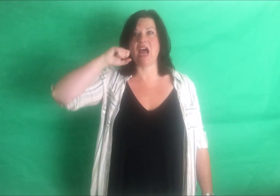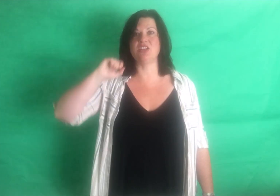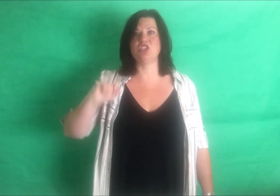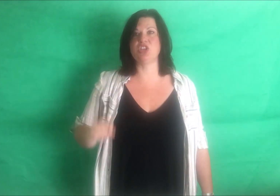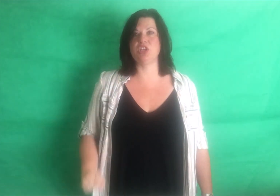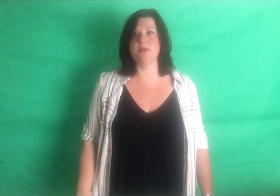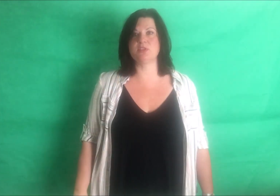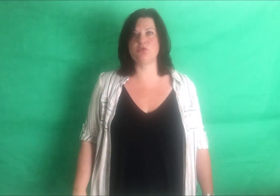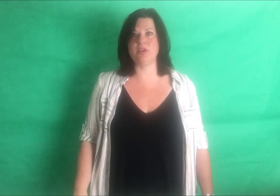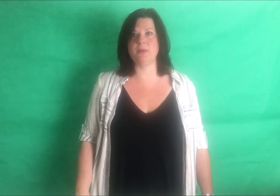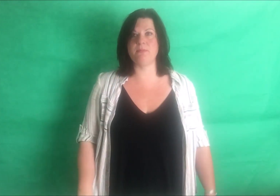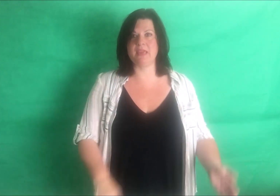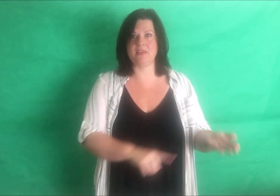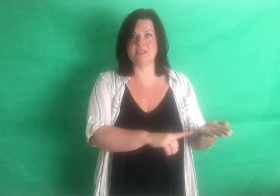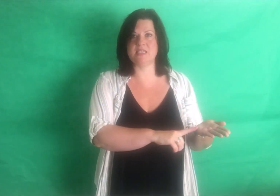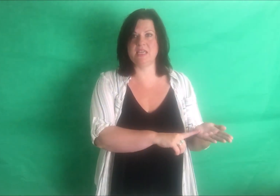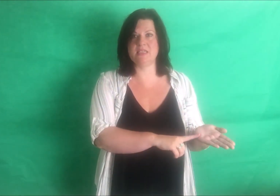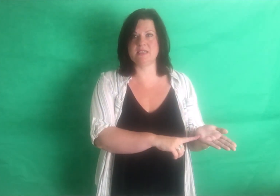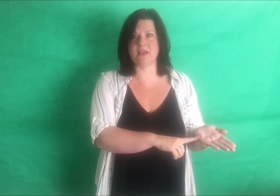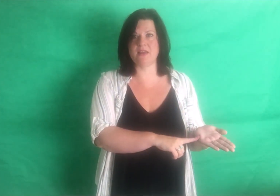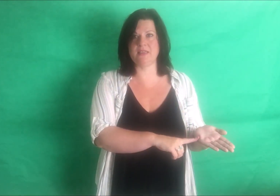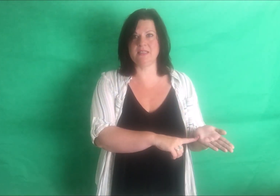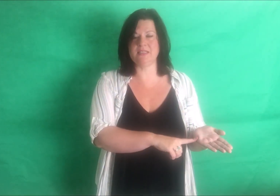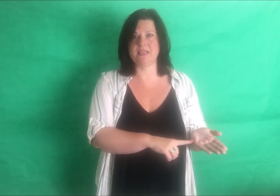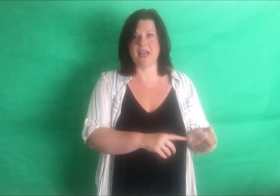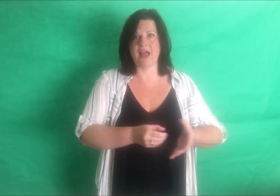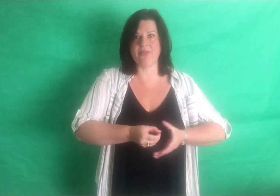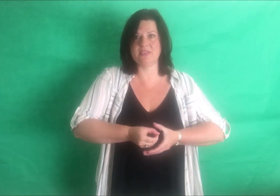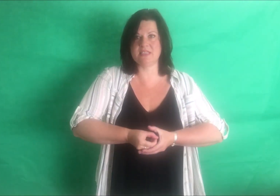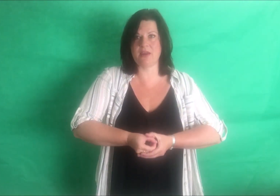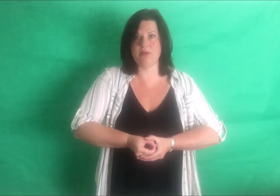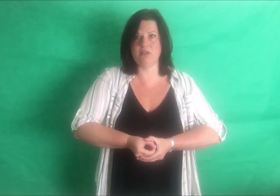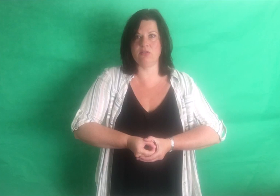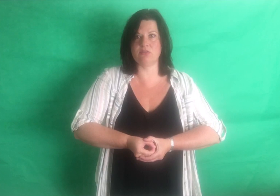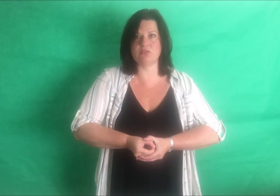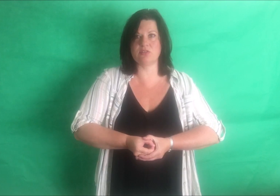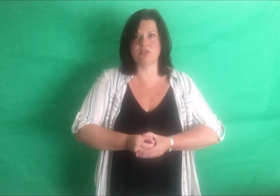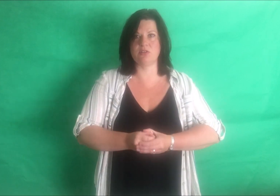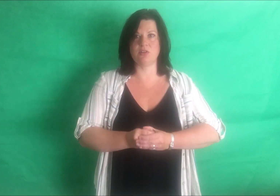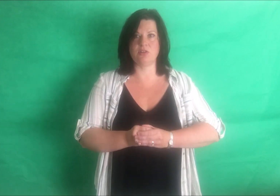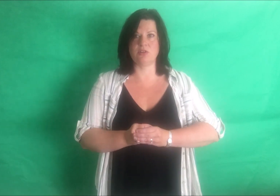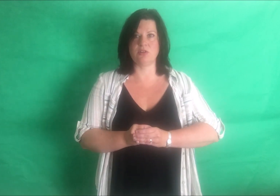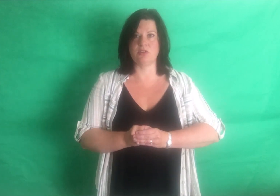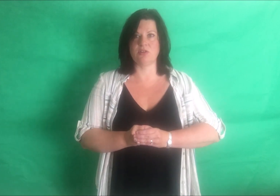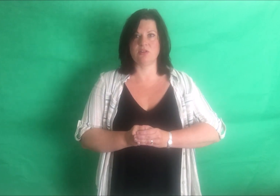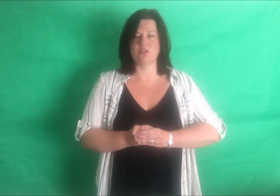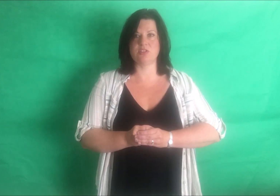and turnips cream. Make your T sign, and this is how it looks. So